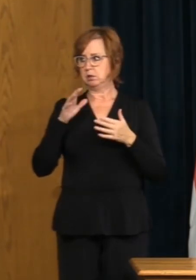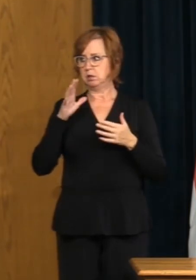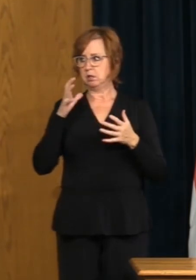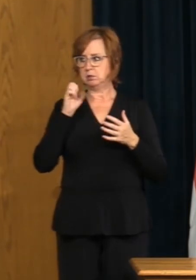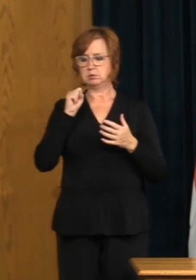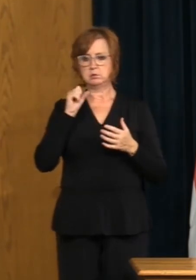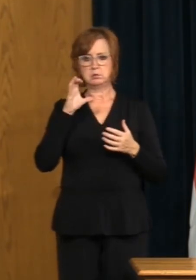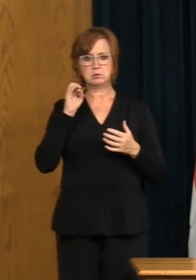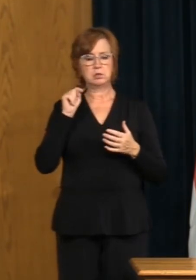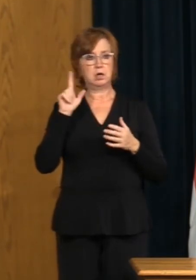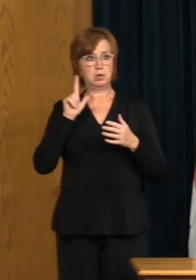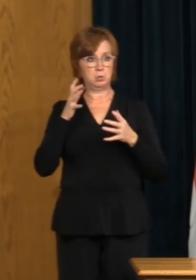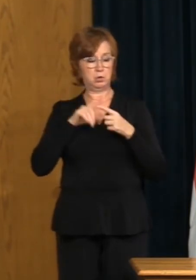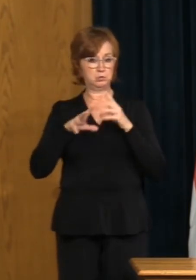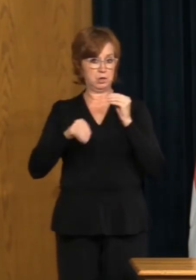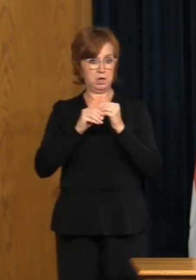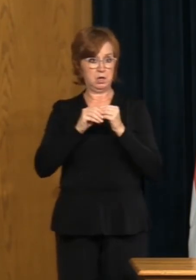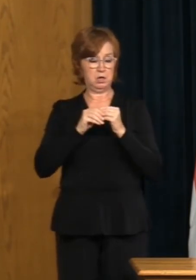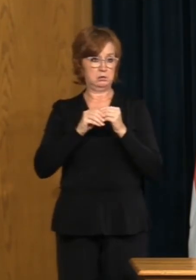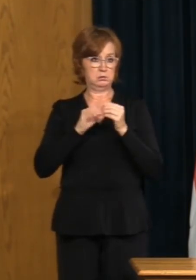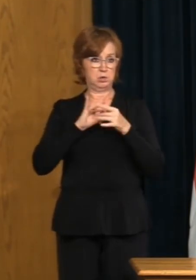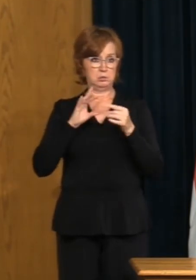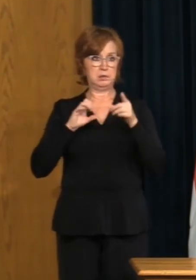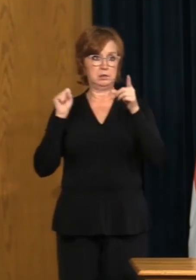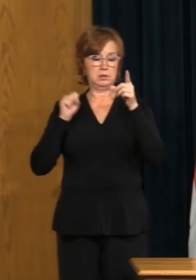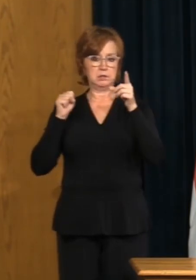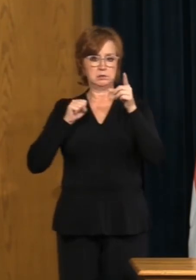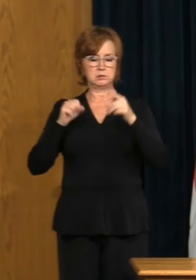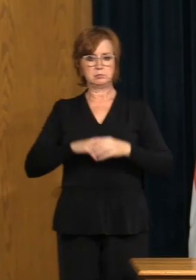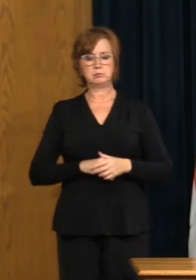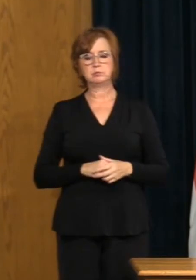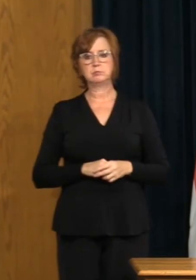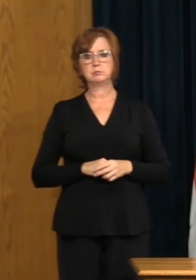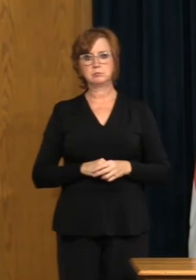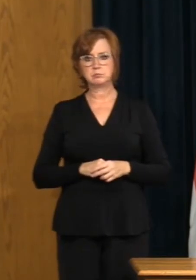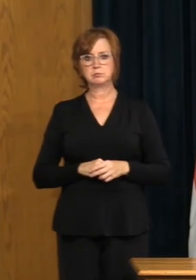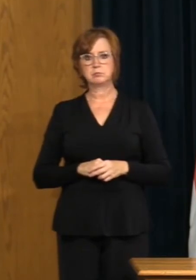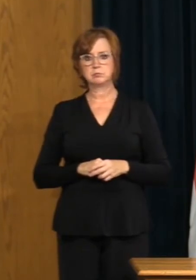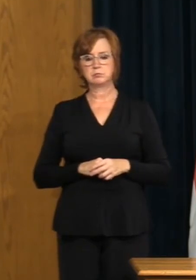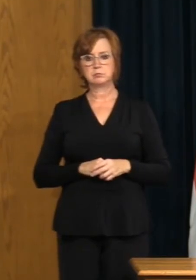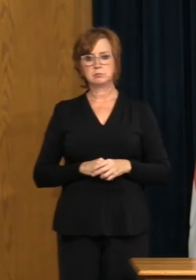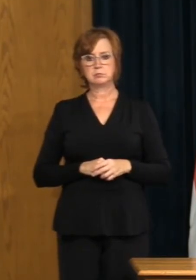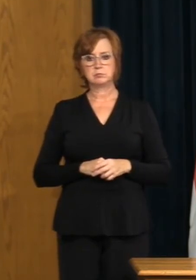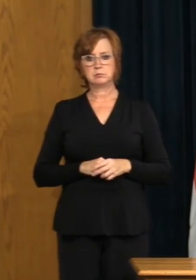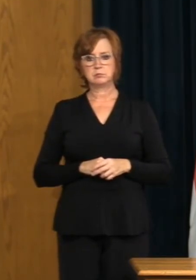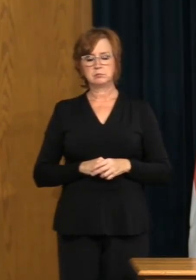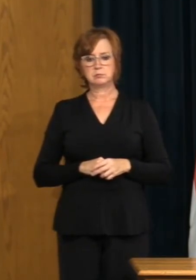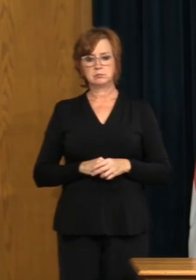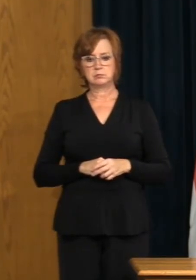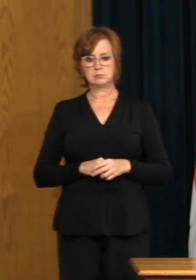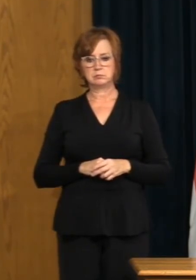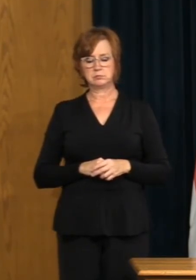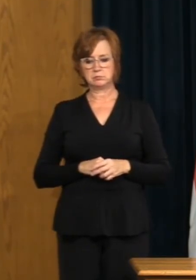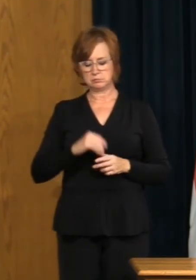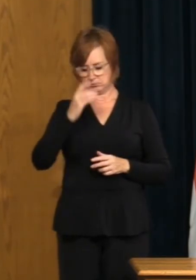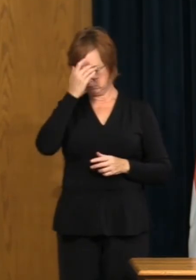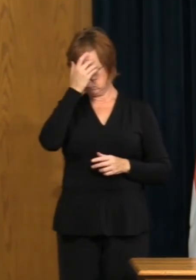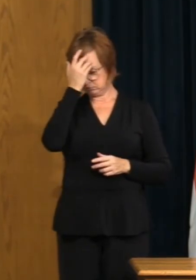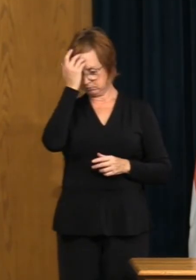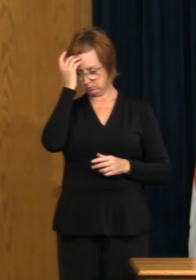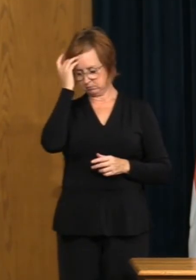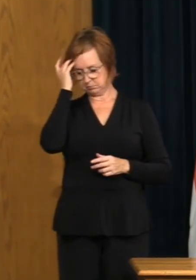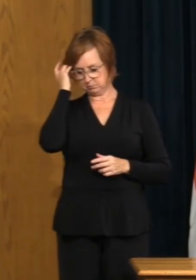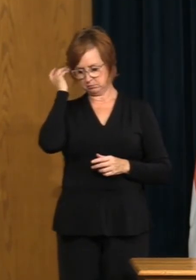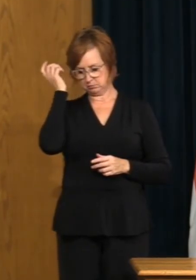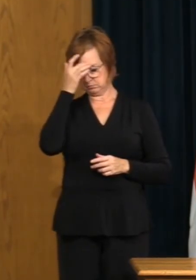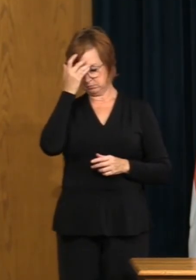to add on preparing for a second wave? Yep. So just further to Dr. Shahab's comments,